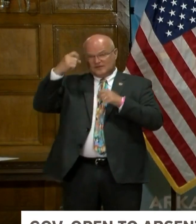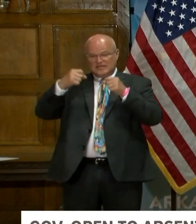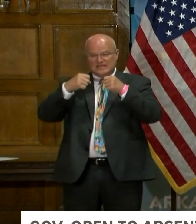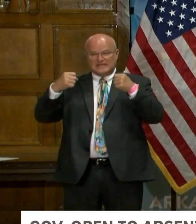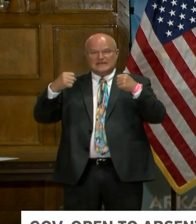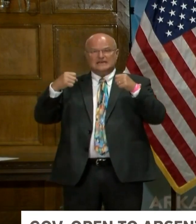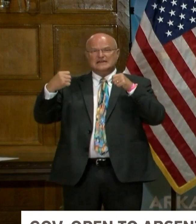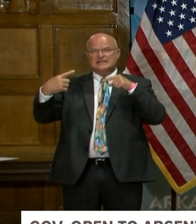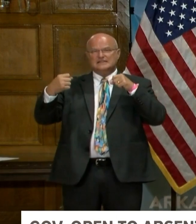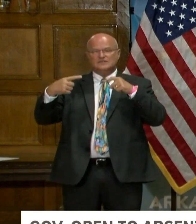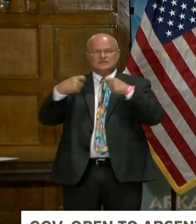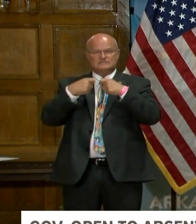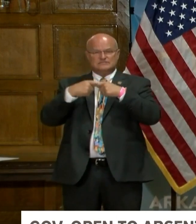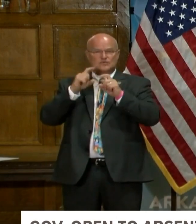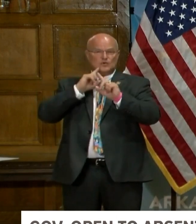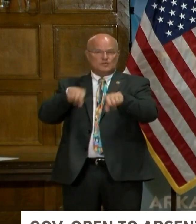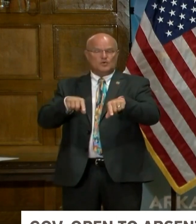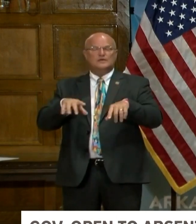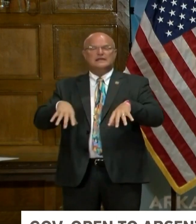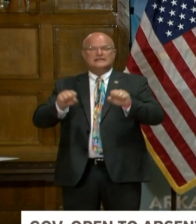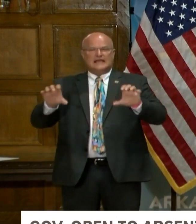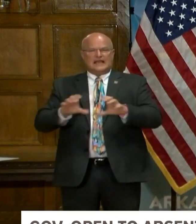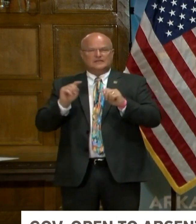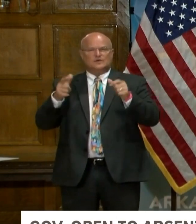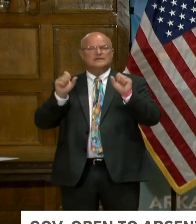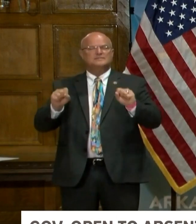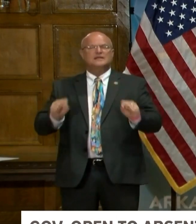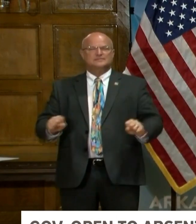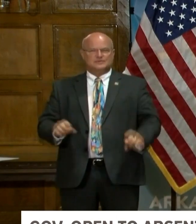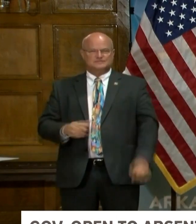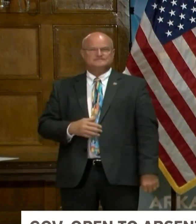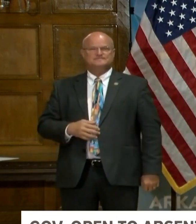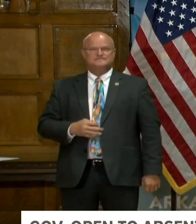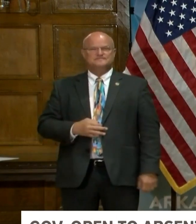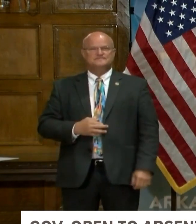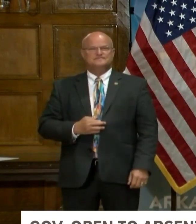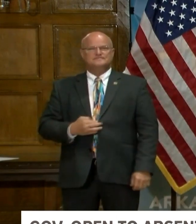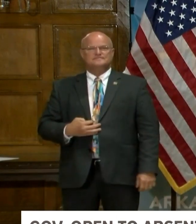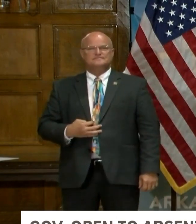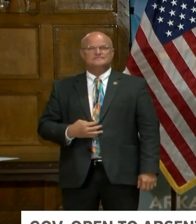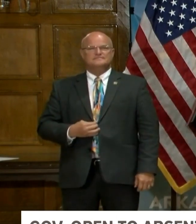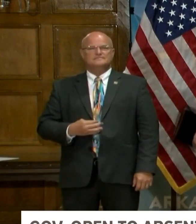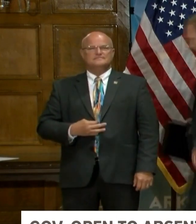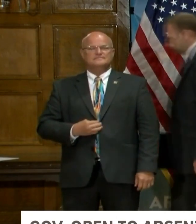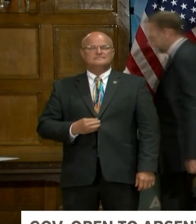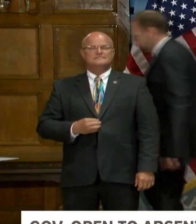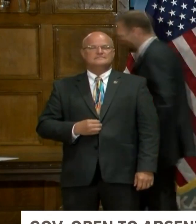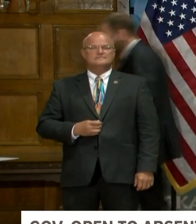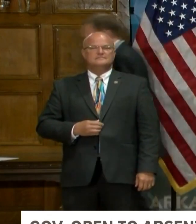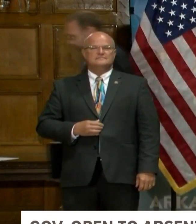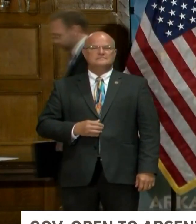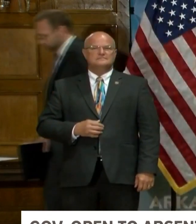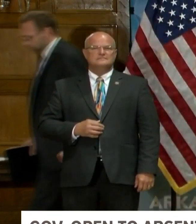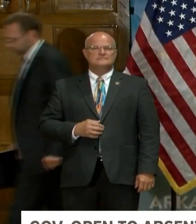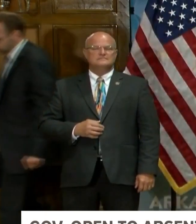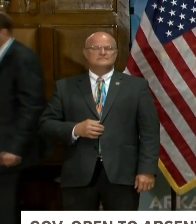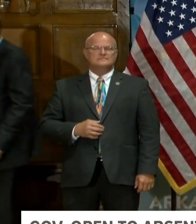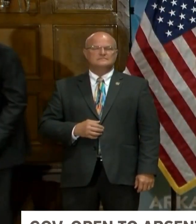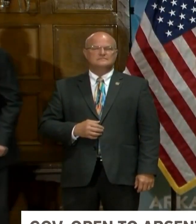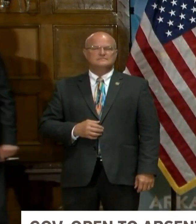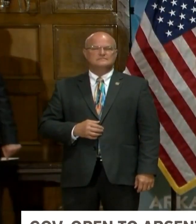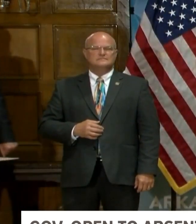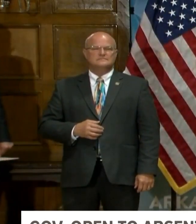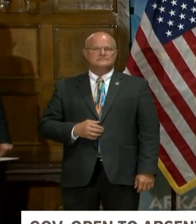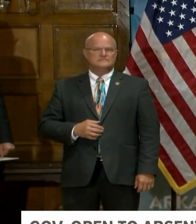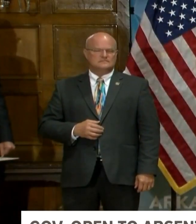electronic reports, and we're taking action as quickly as possible. How would that apply to a situation like what